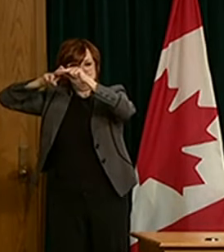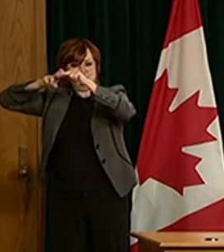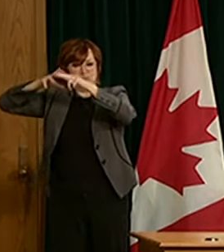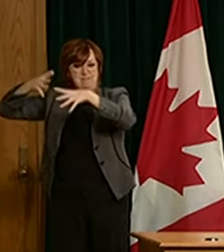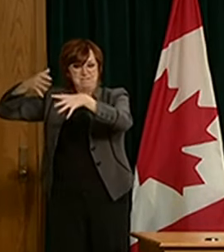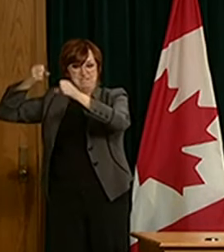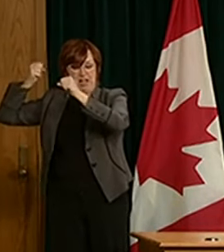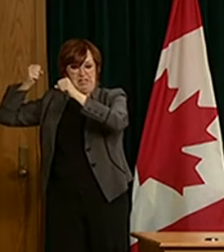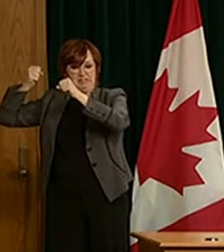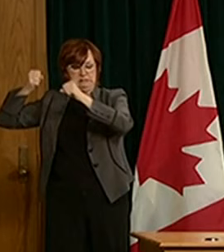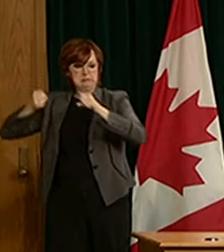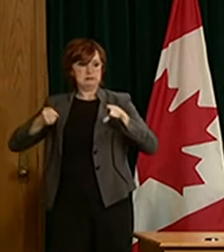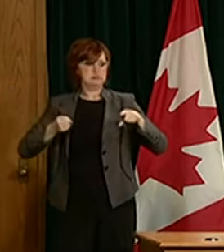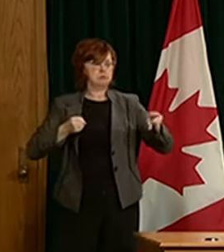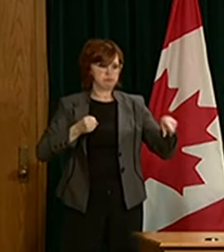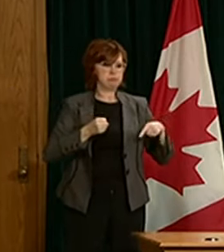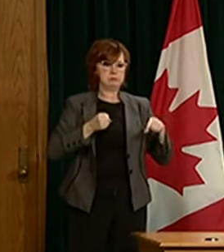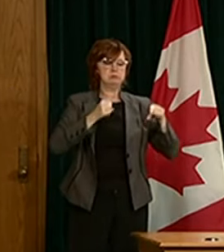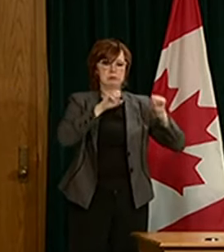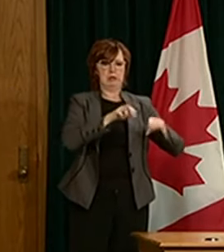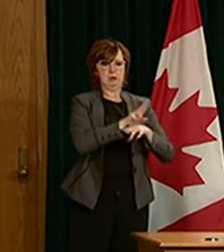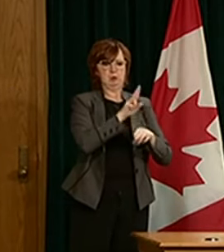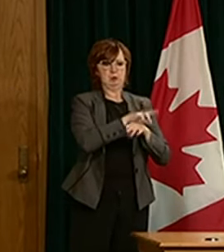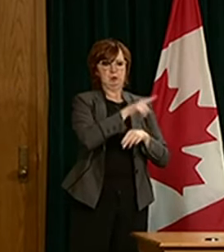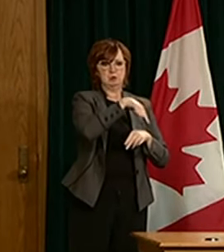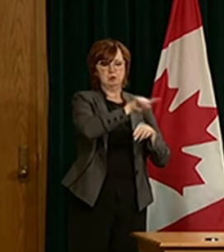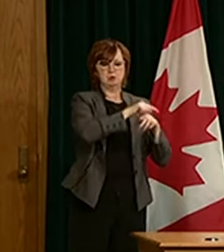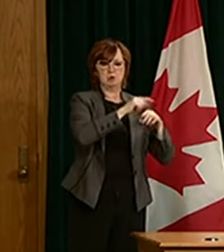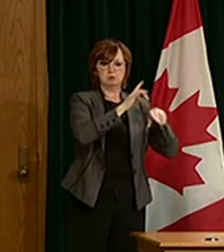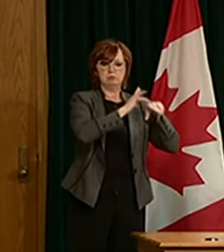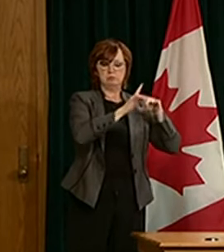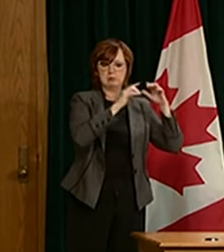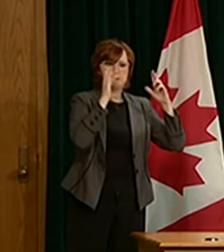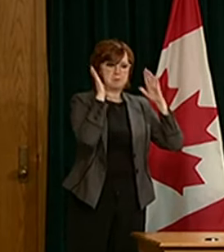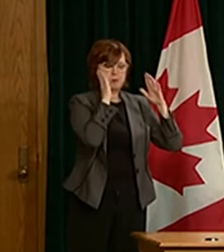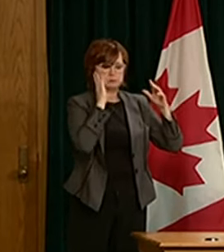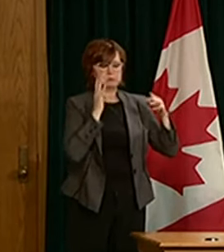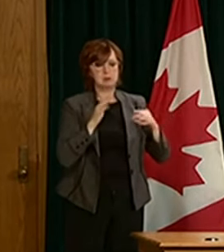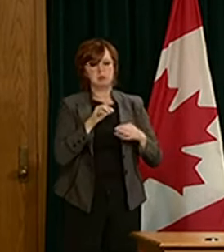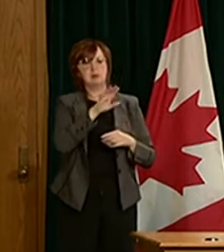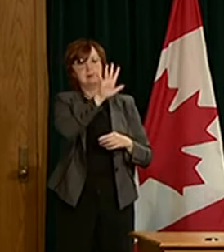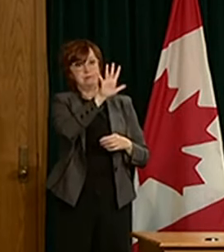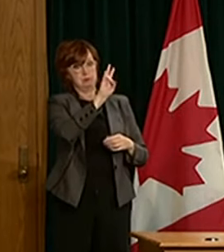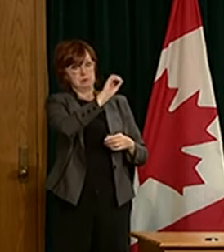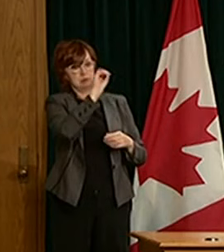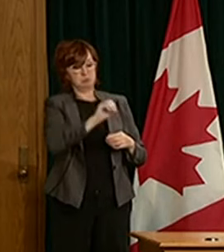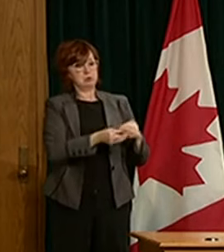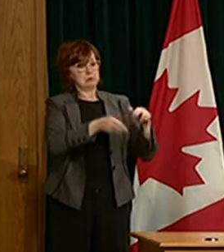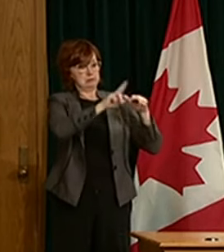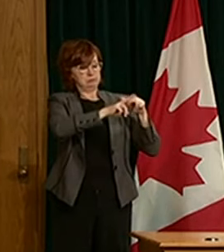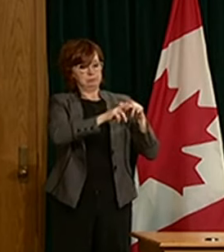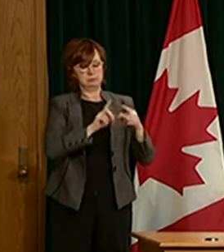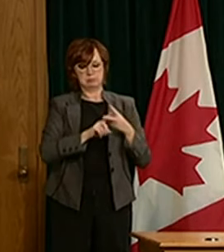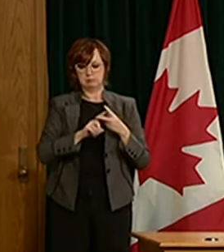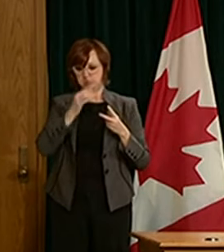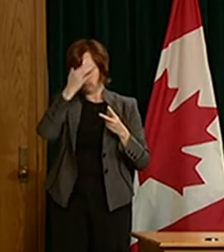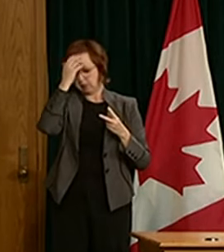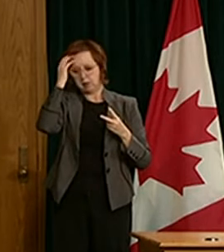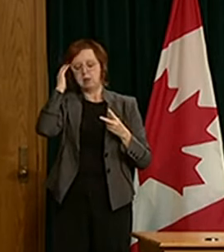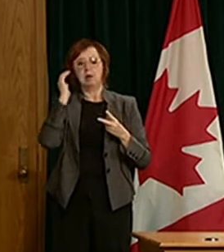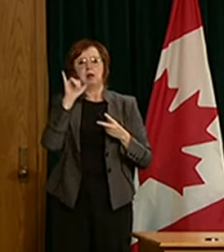increase in acute beds as needed. Intensive care beds will also increase from the current